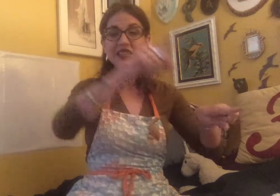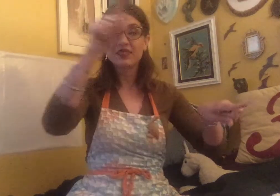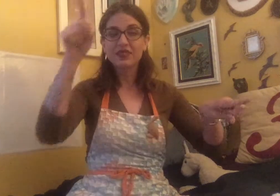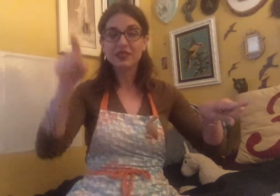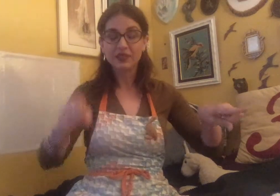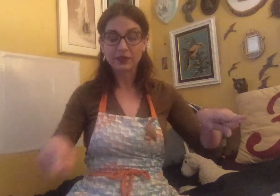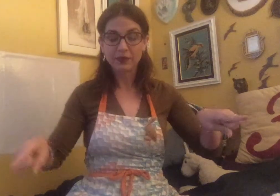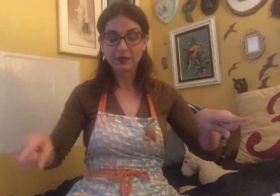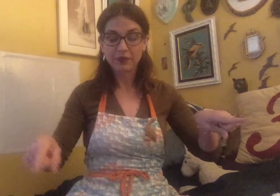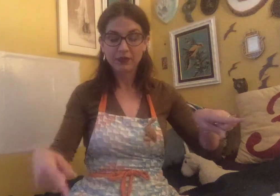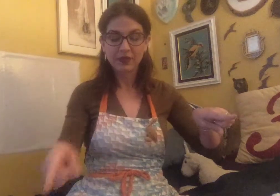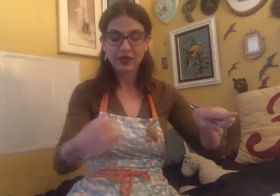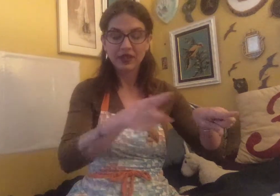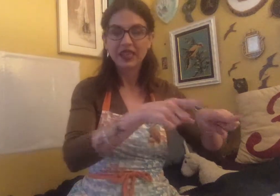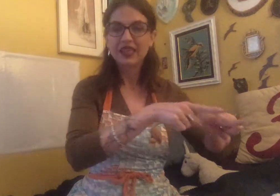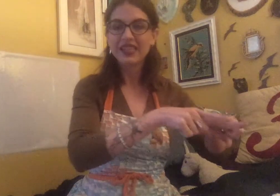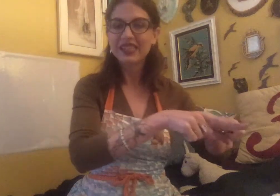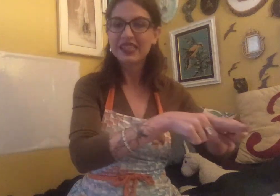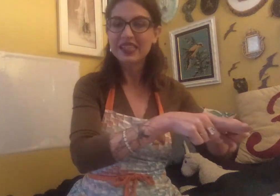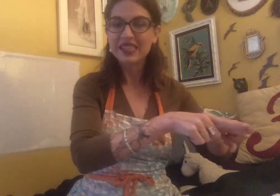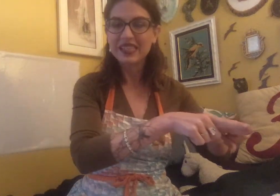East. E.